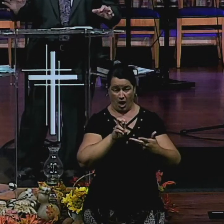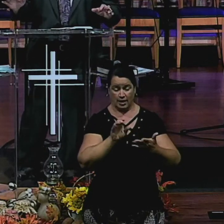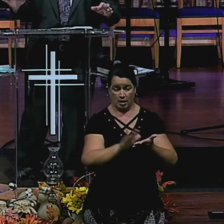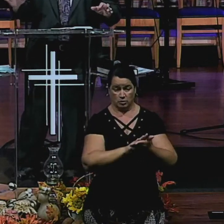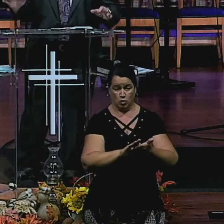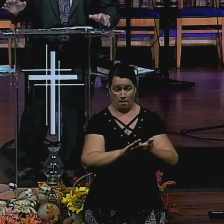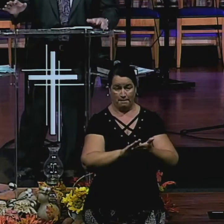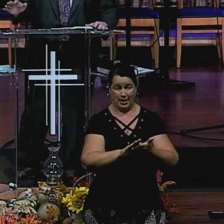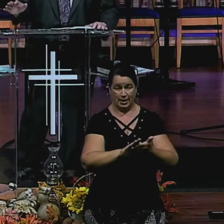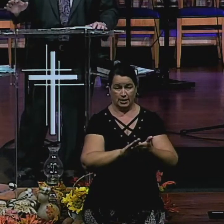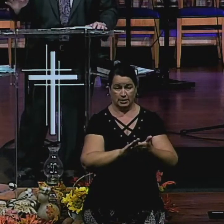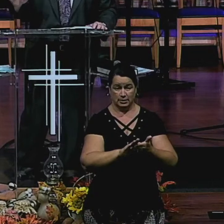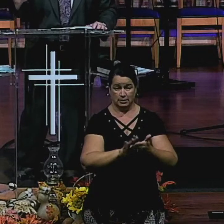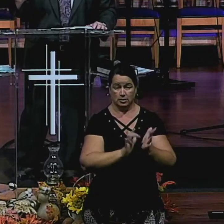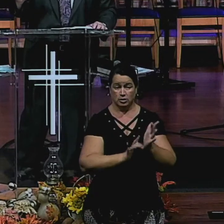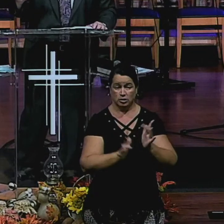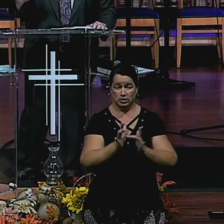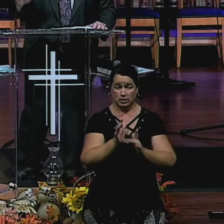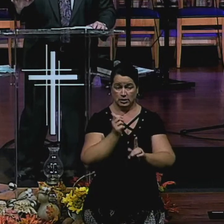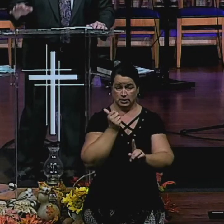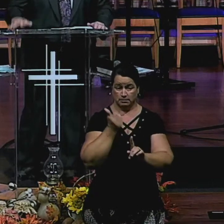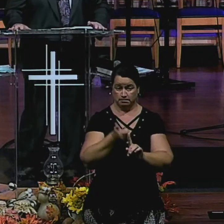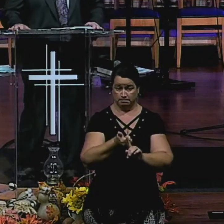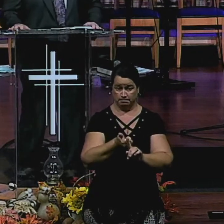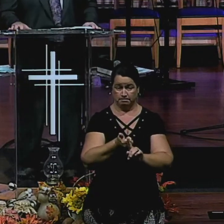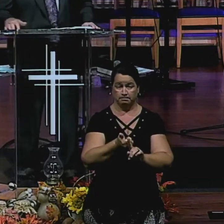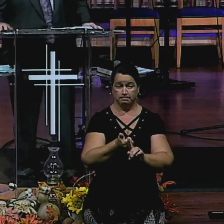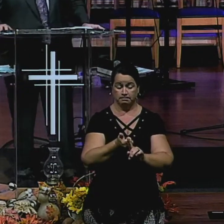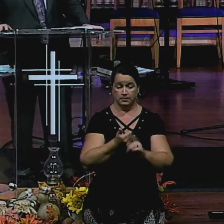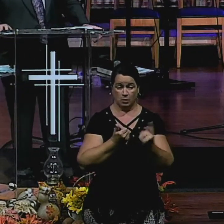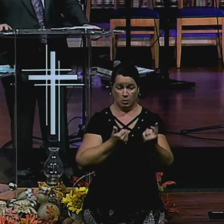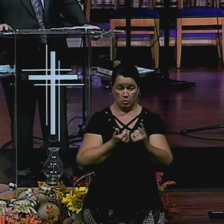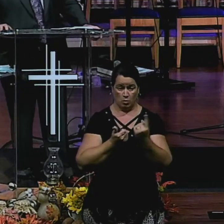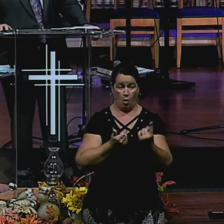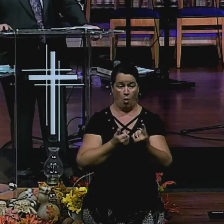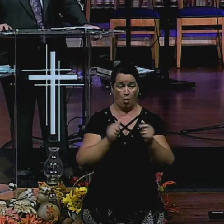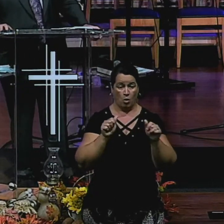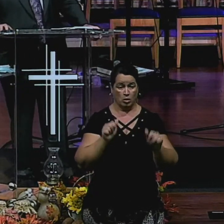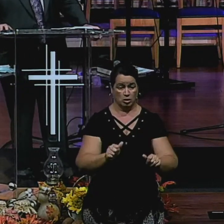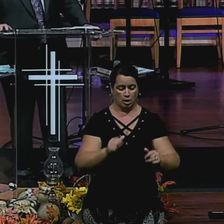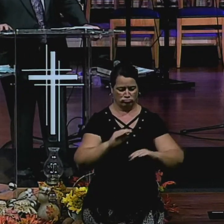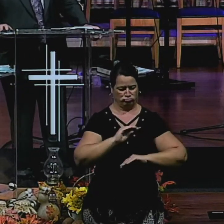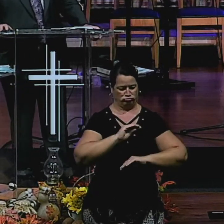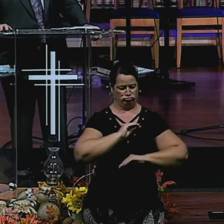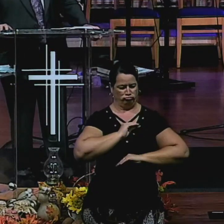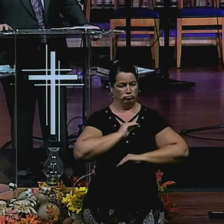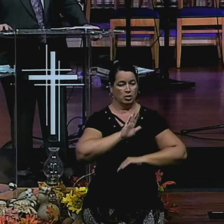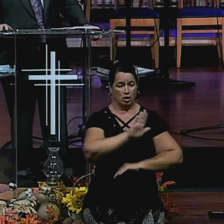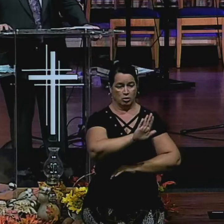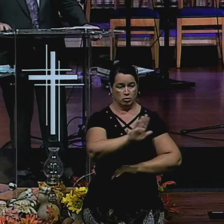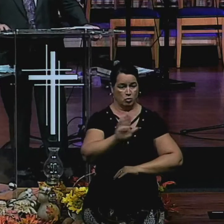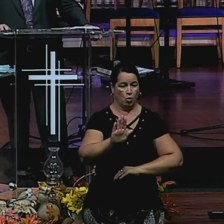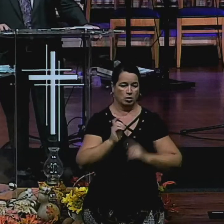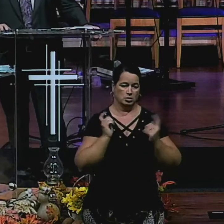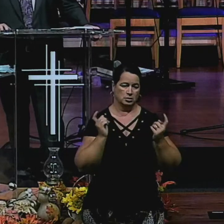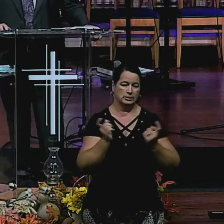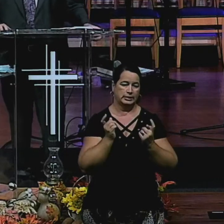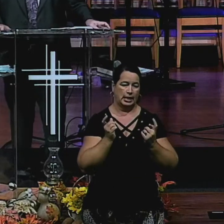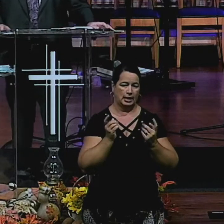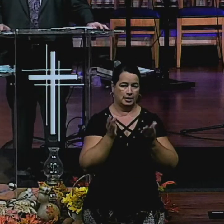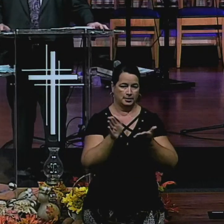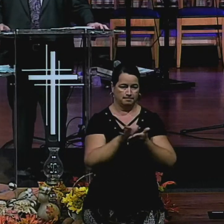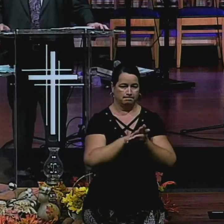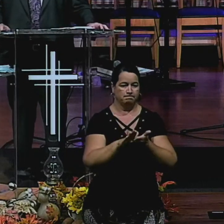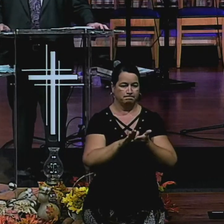atonement. Jesus alone is qualified to settle your sin debt. Why is this so important? Because the